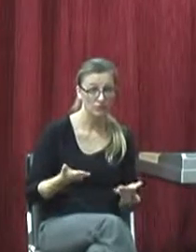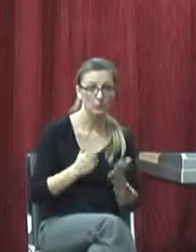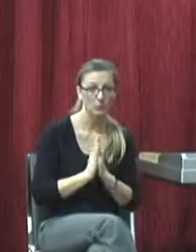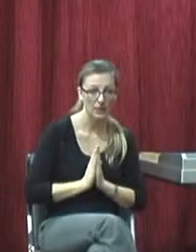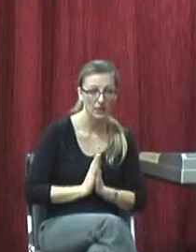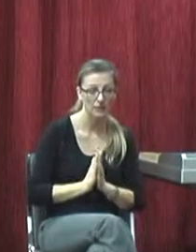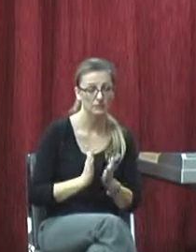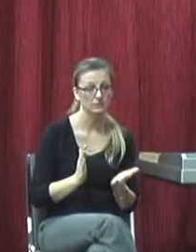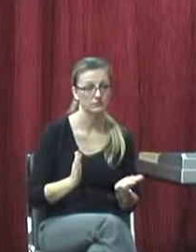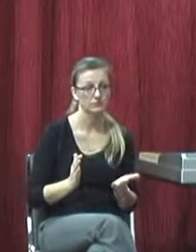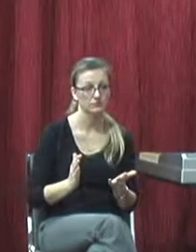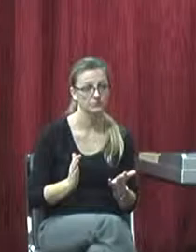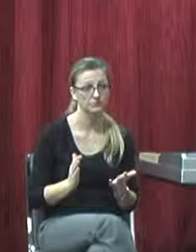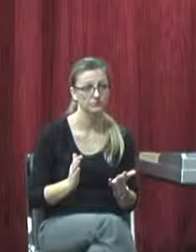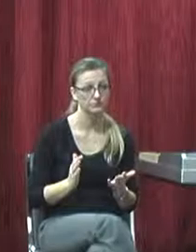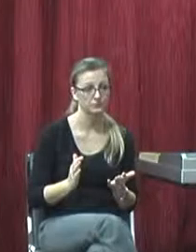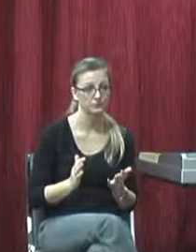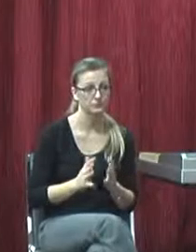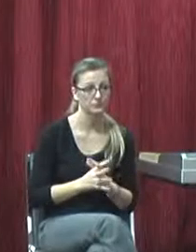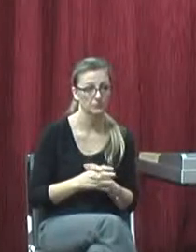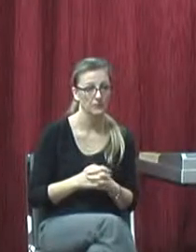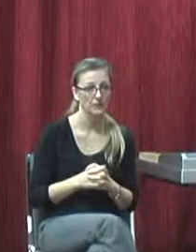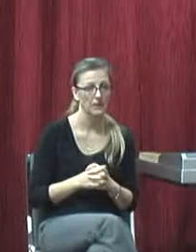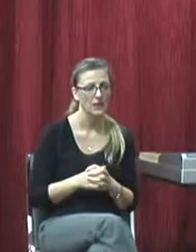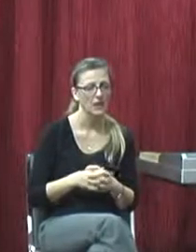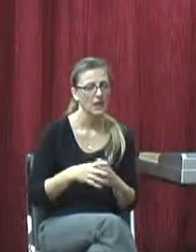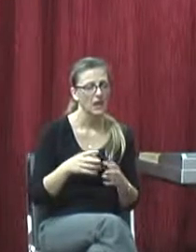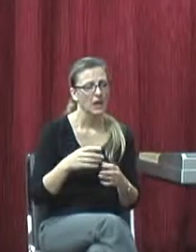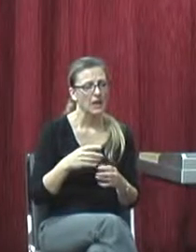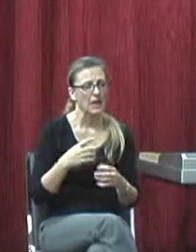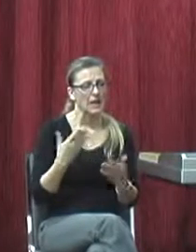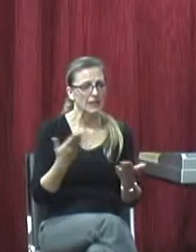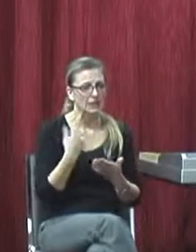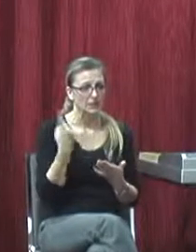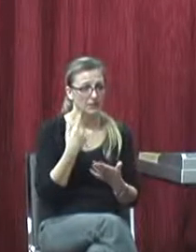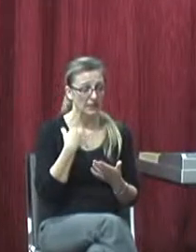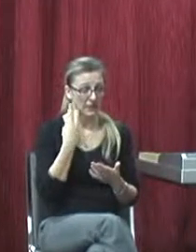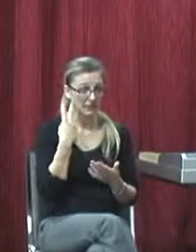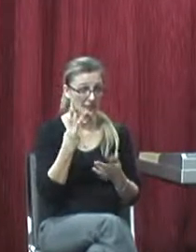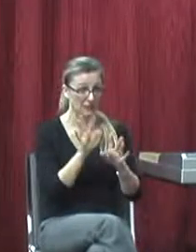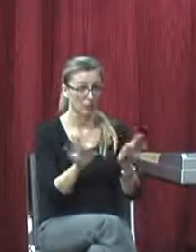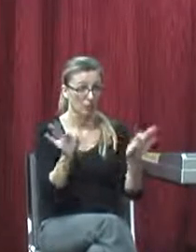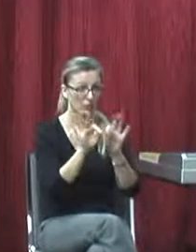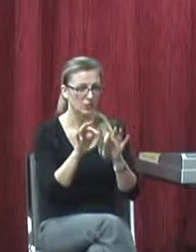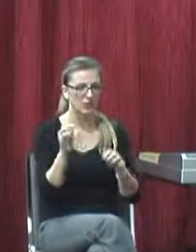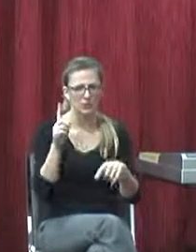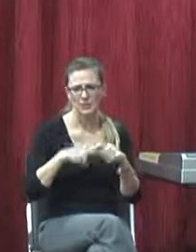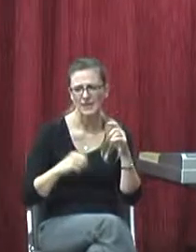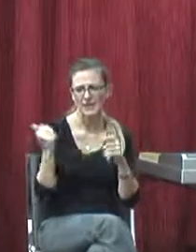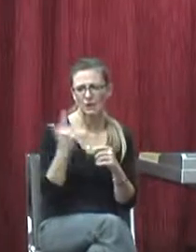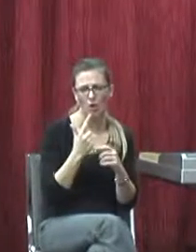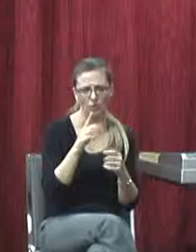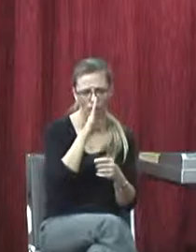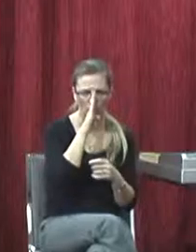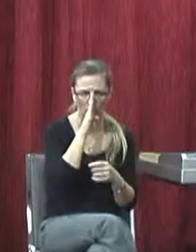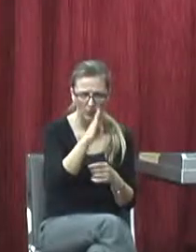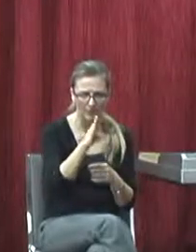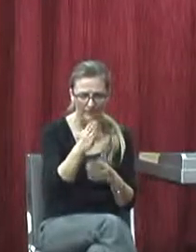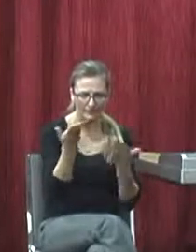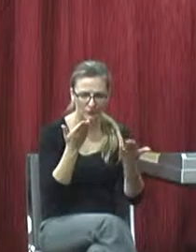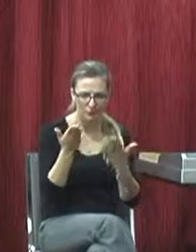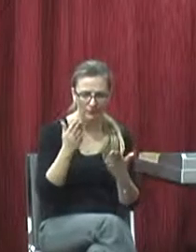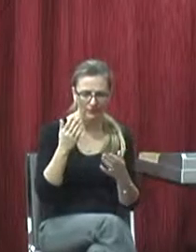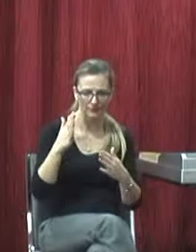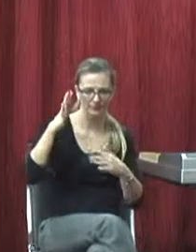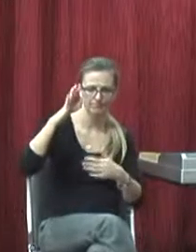Pray. Now, here's something that's very important. You can't all directly serve your senior pastor or